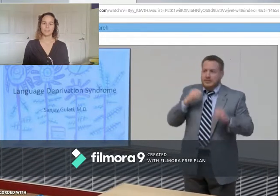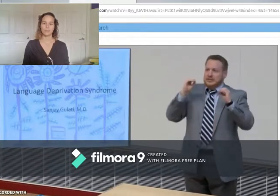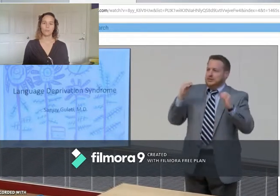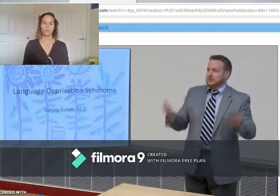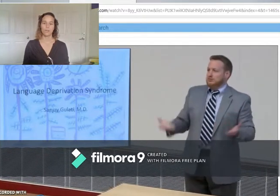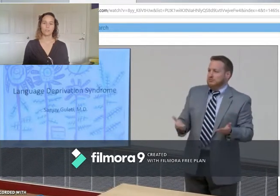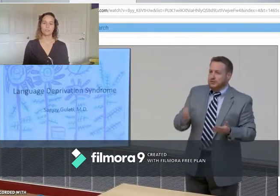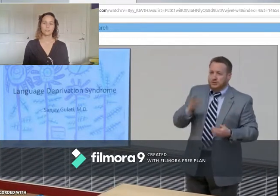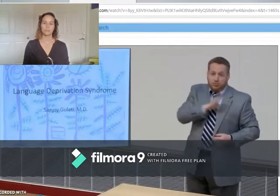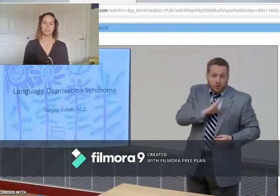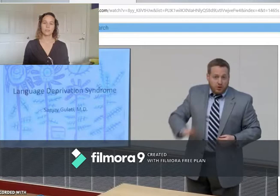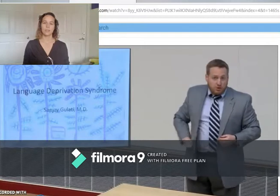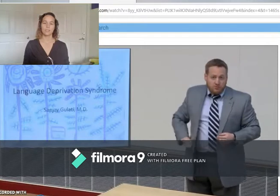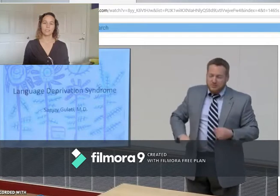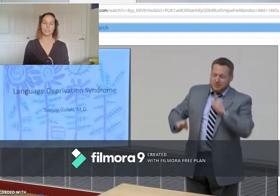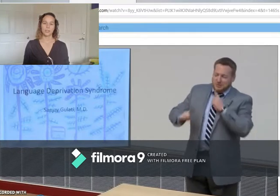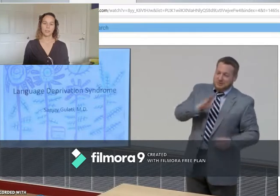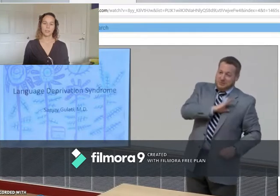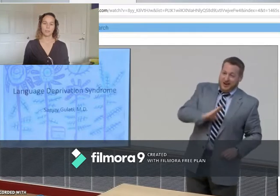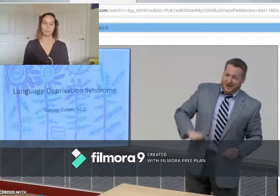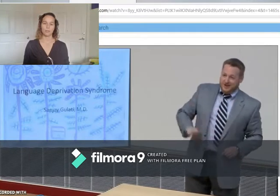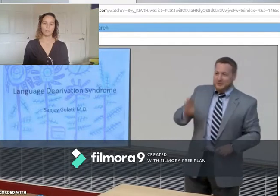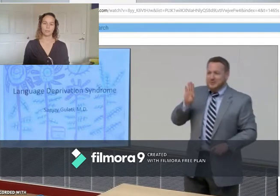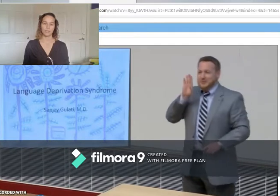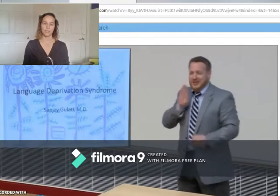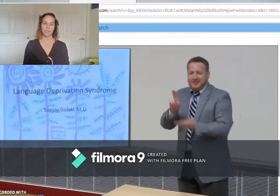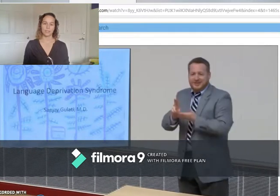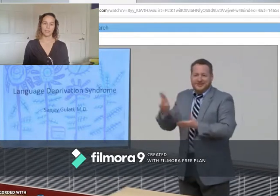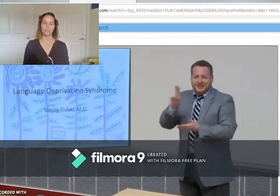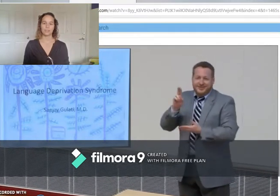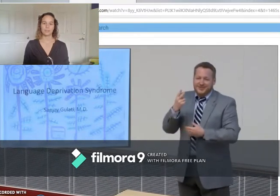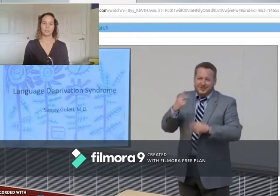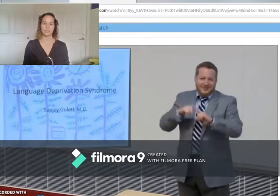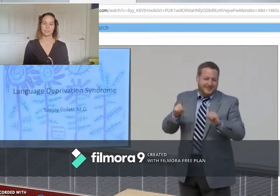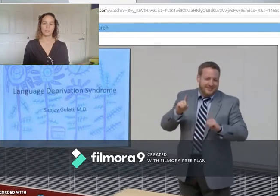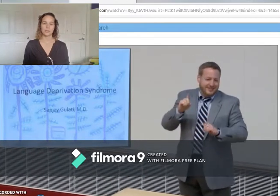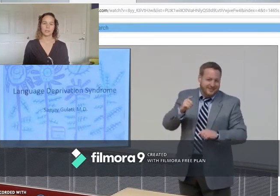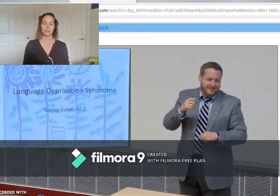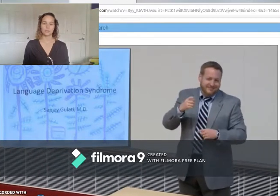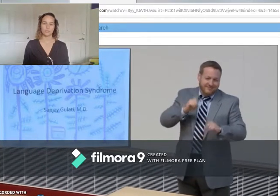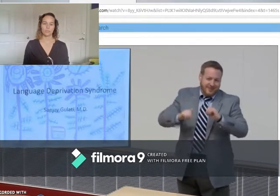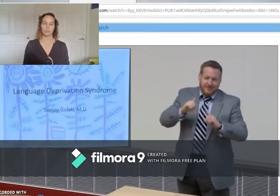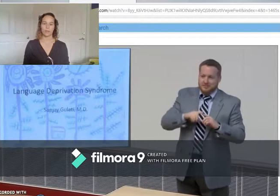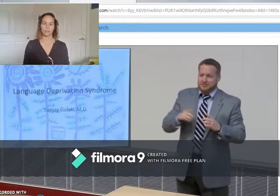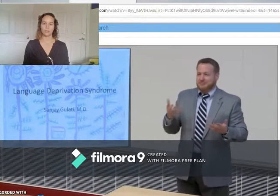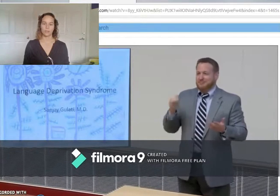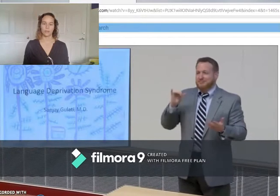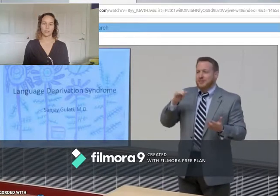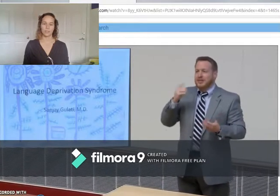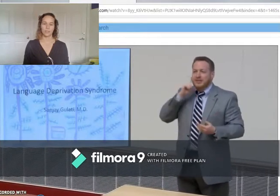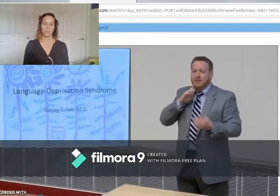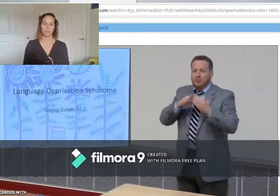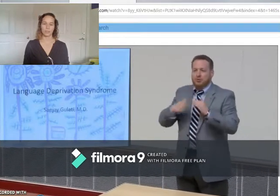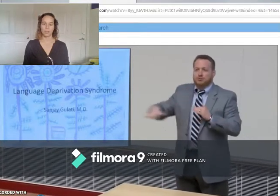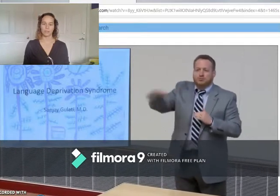name is Tim Riker. I'm a teacher here at Brown University, and it's funny because there's two signs for Brown, the